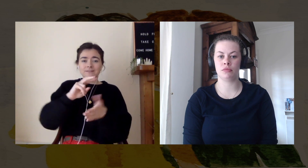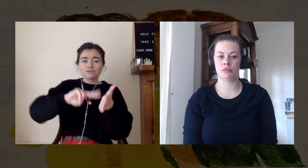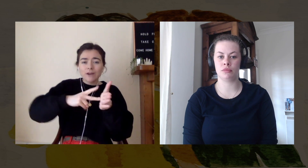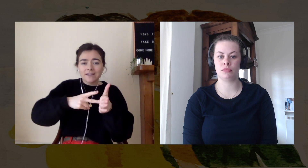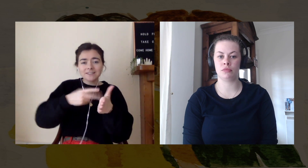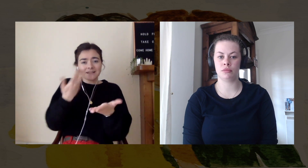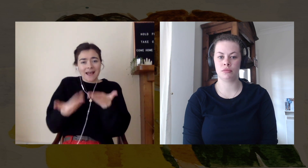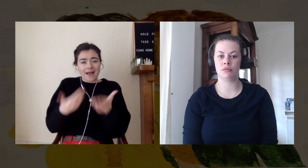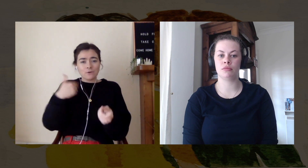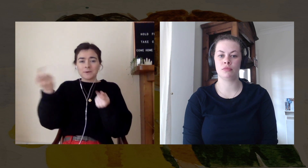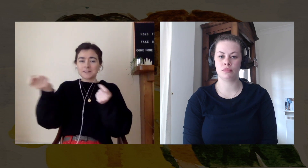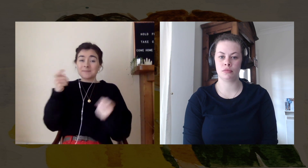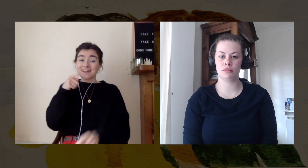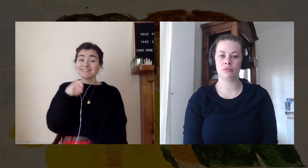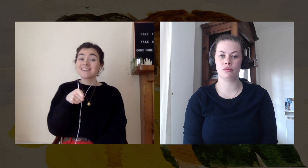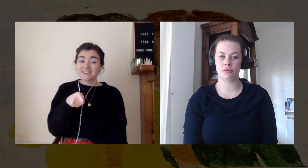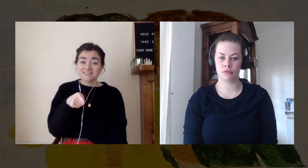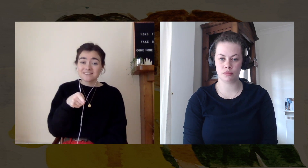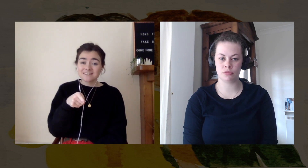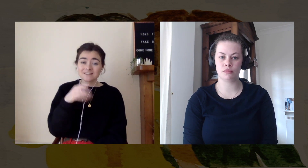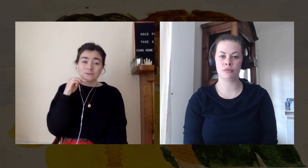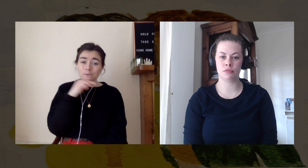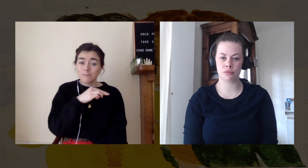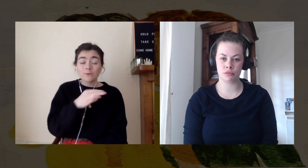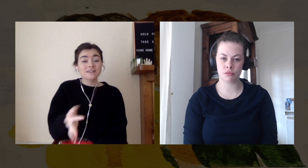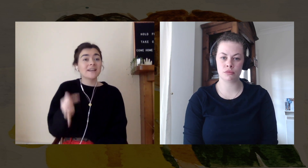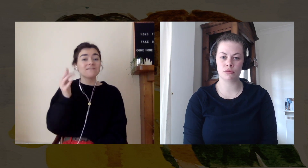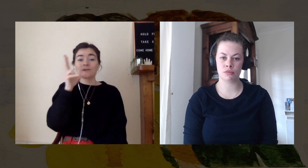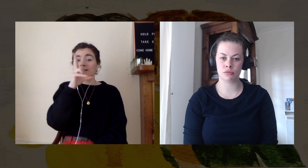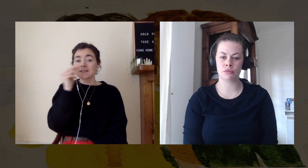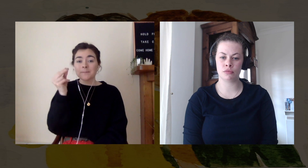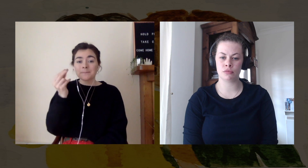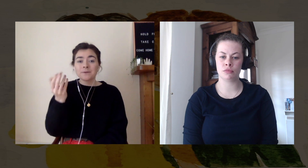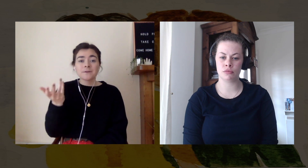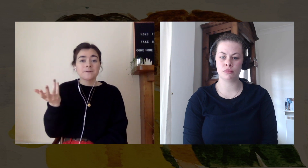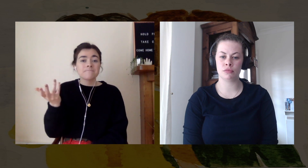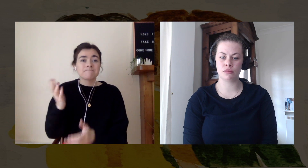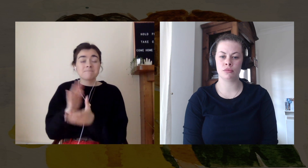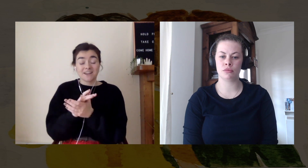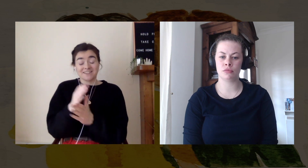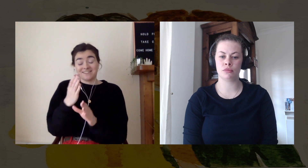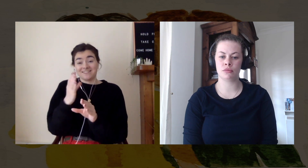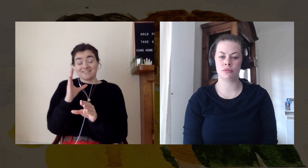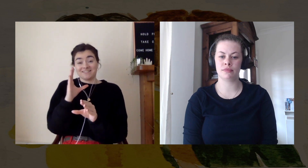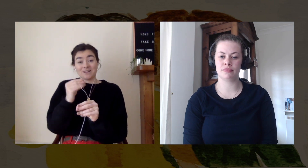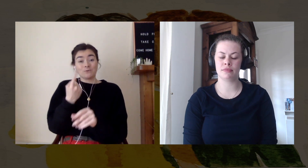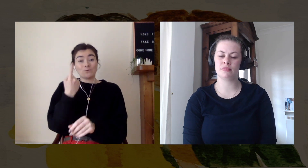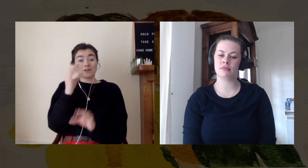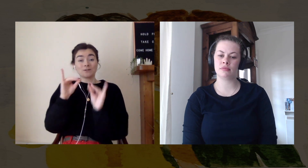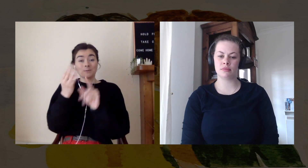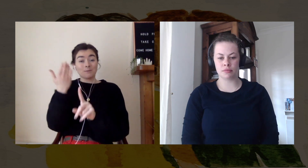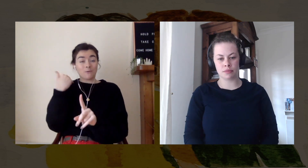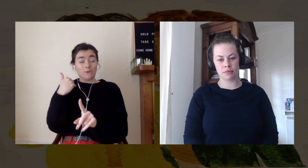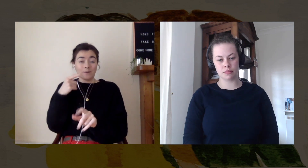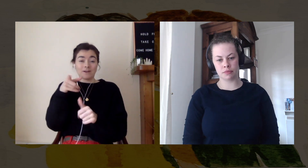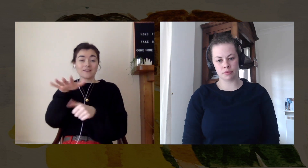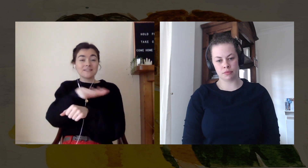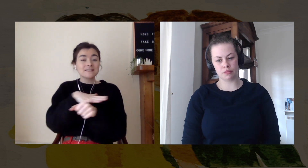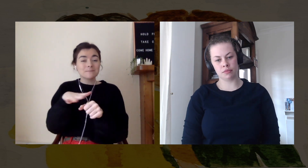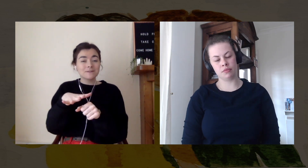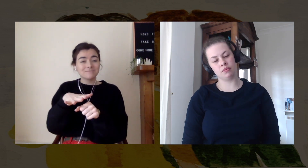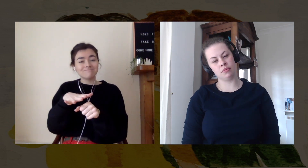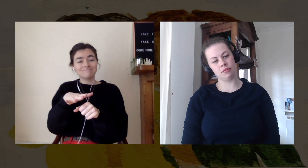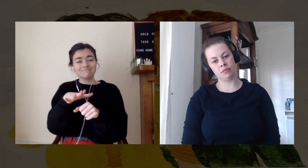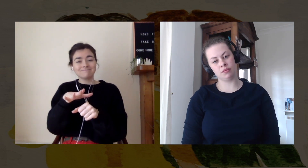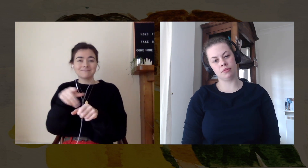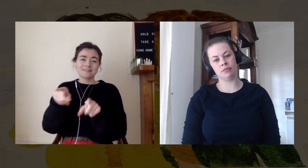about kind of a similar situation, and they were like afterwards they washed their hands, as in like they washed away. Like literally